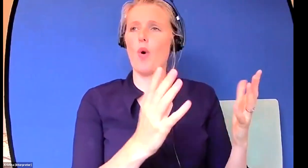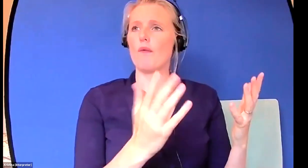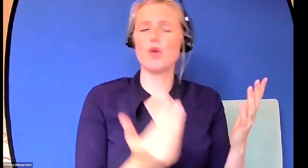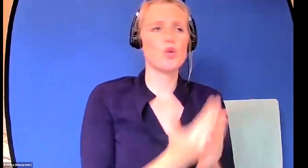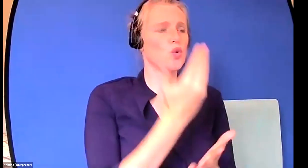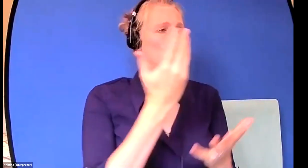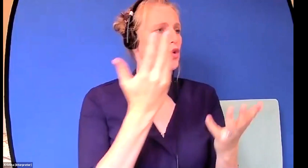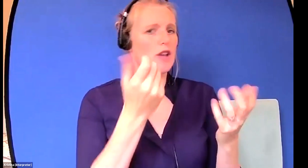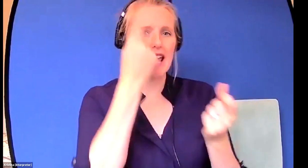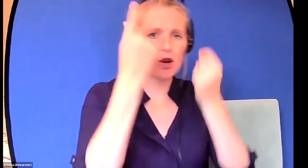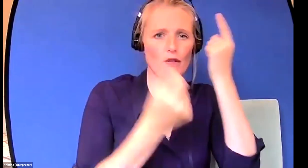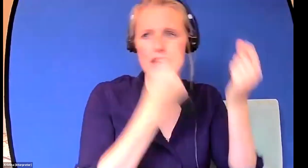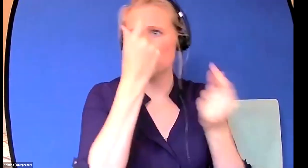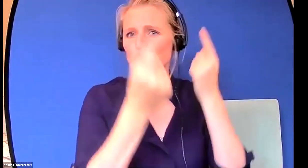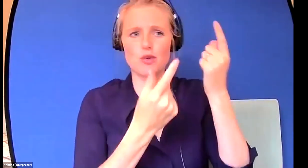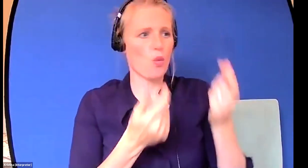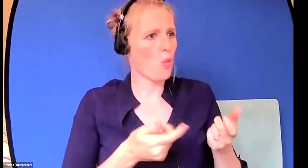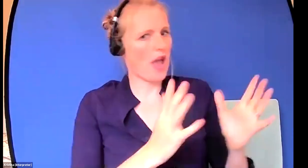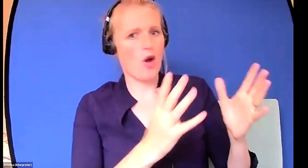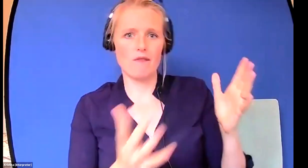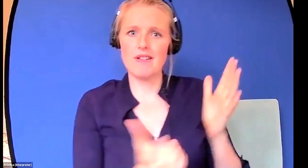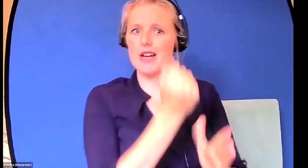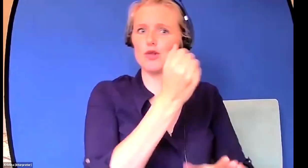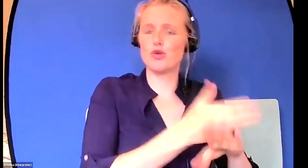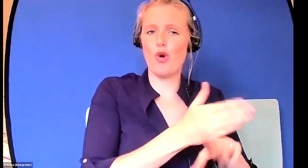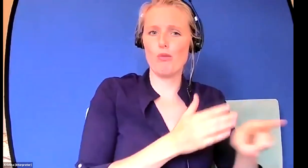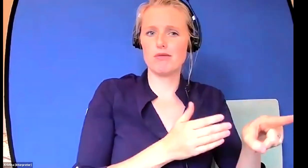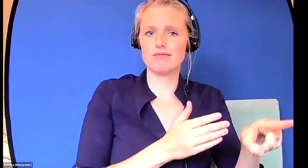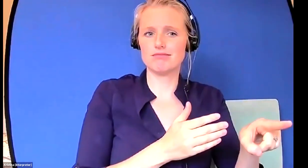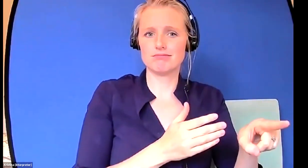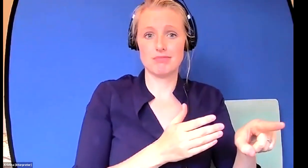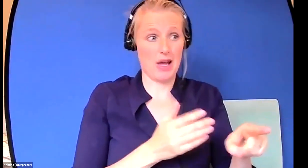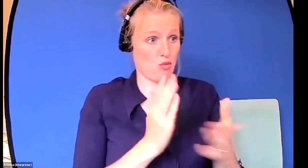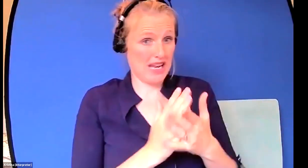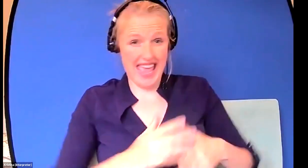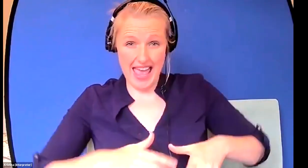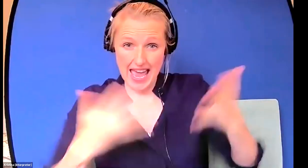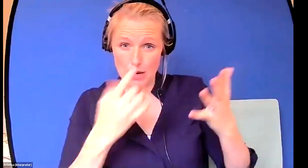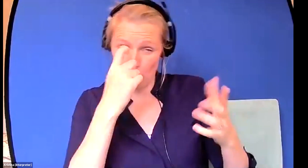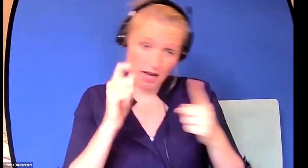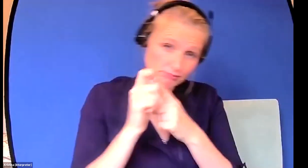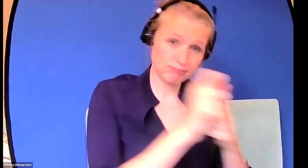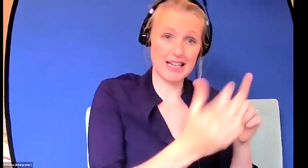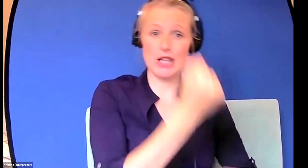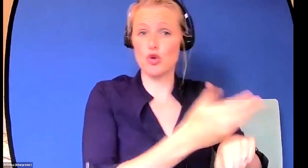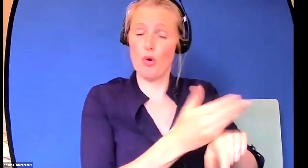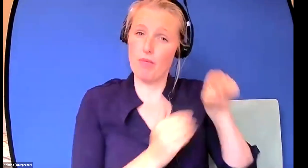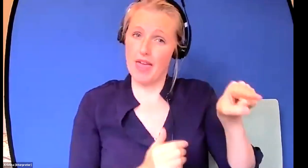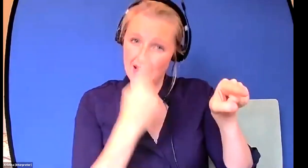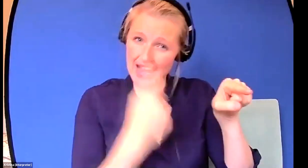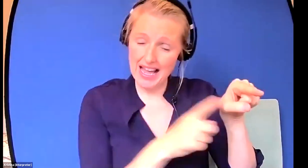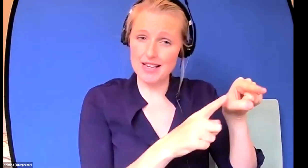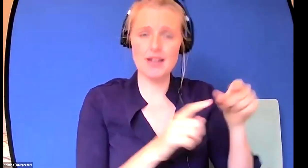and meritocratic form of employment. This was meant to be for everybody. So the creative industries really helped New